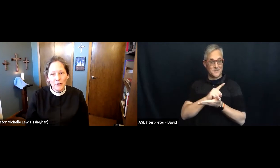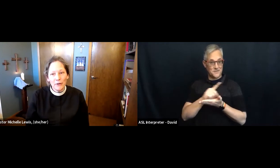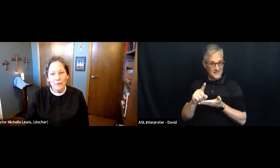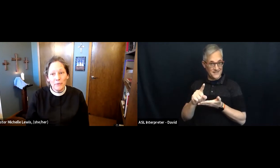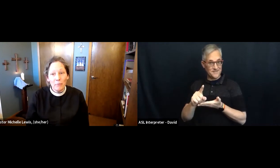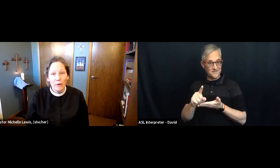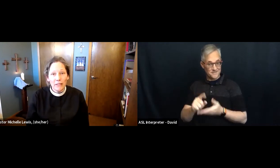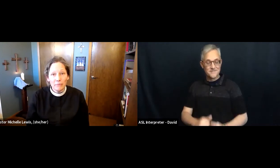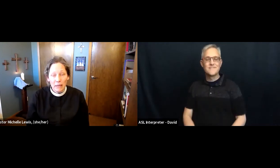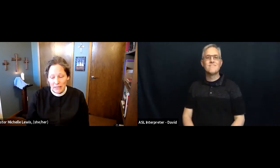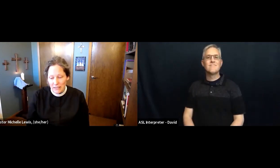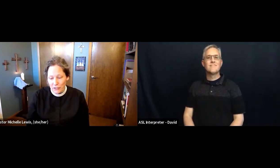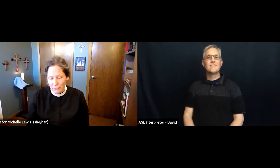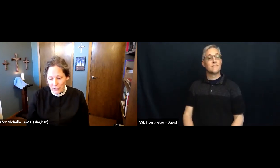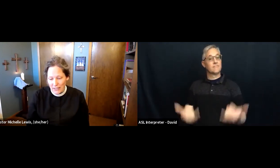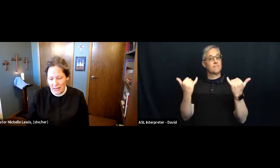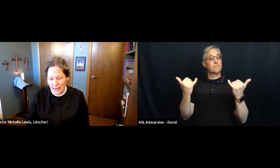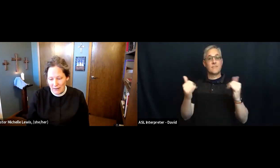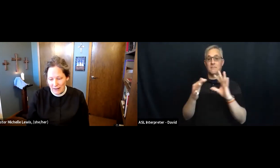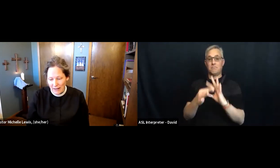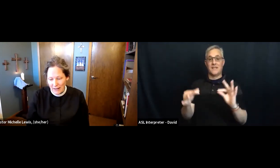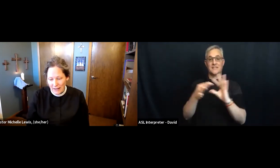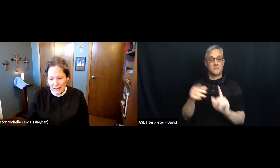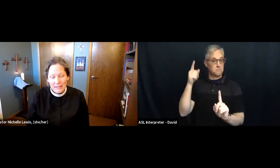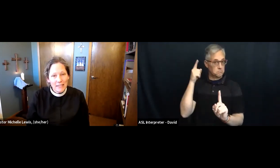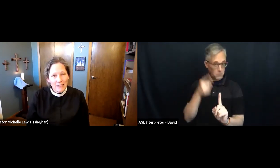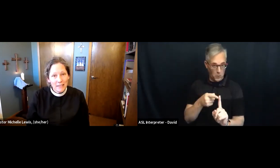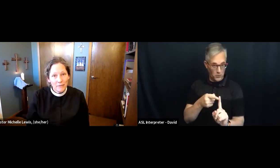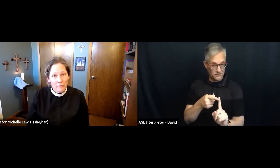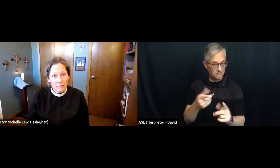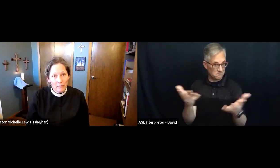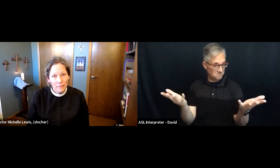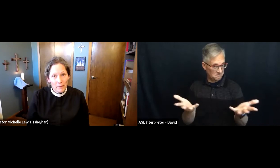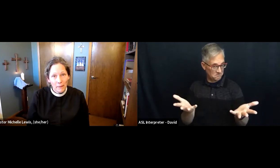And so the point of my message for today is this,